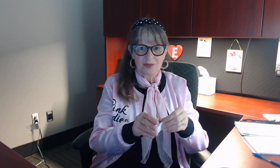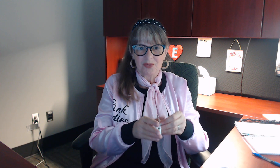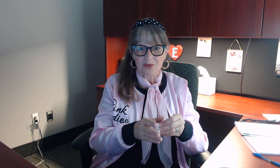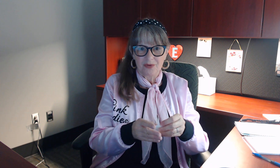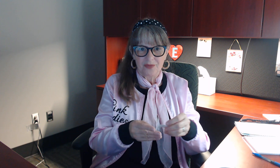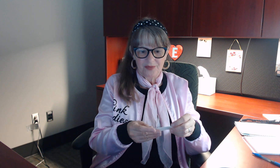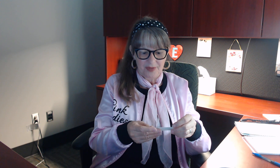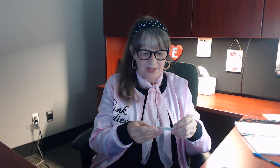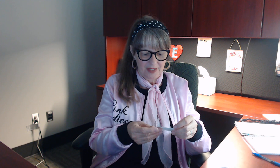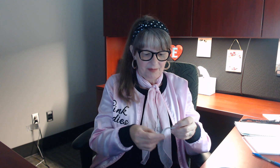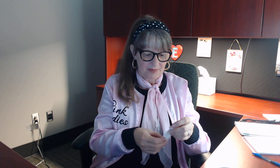of mixing.